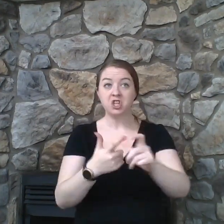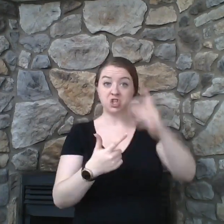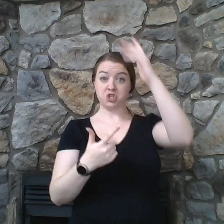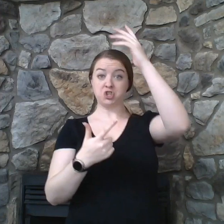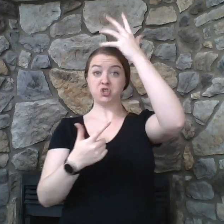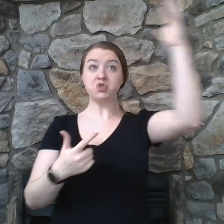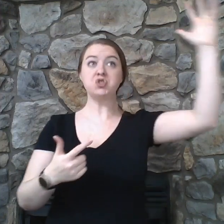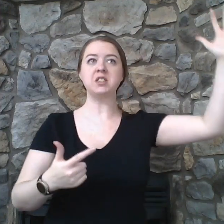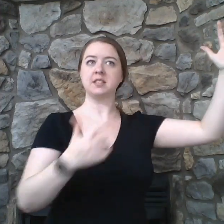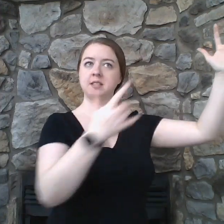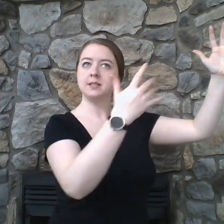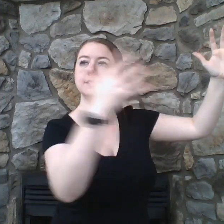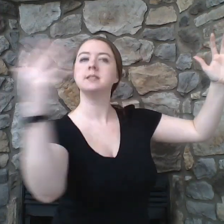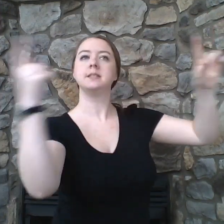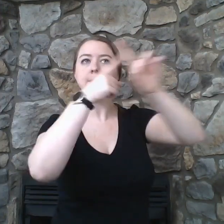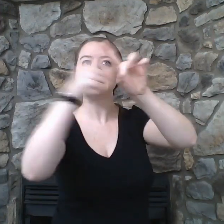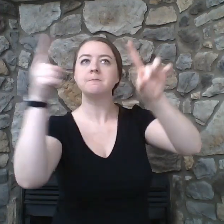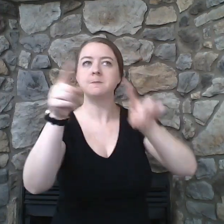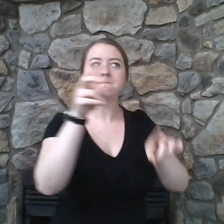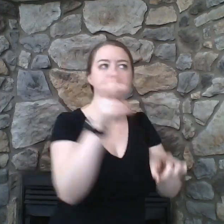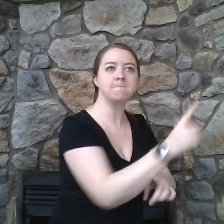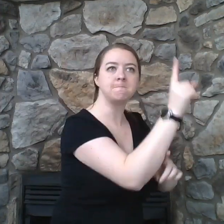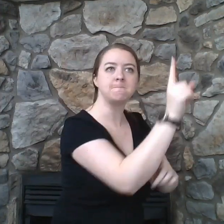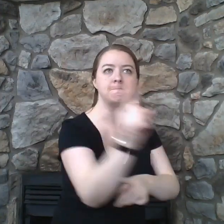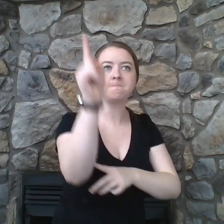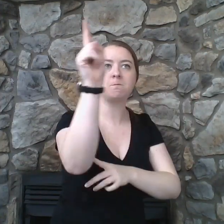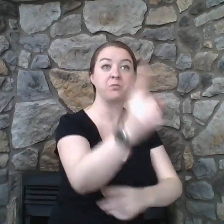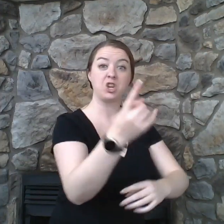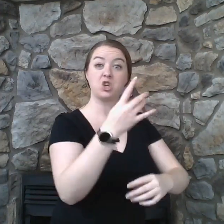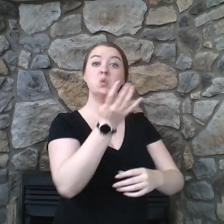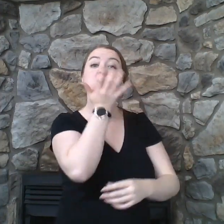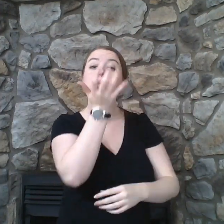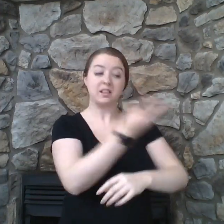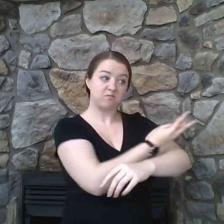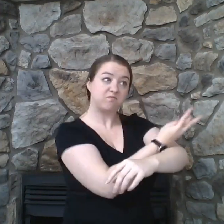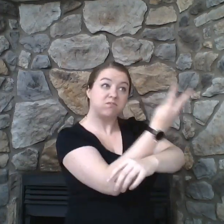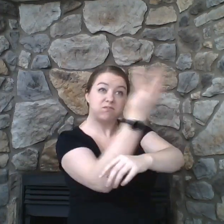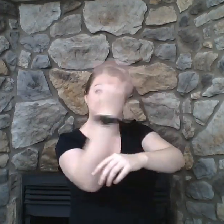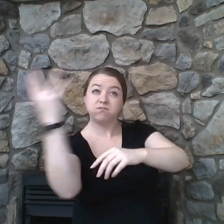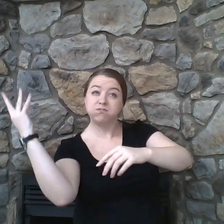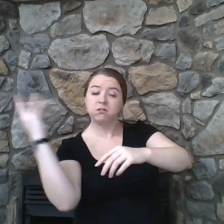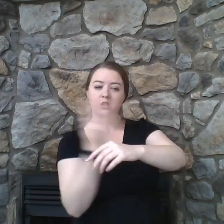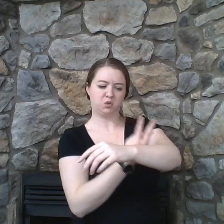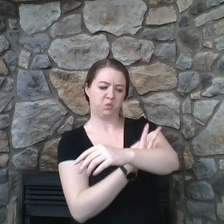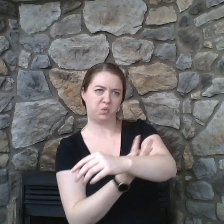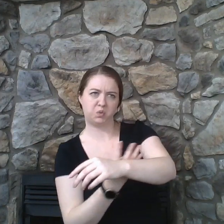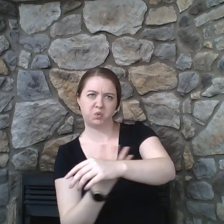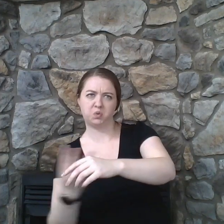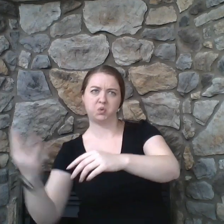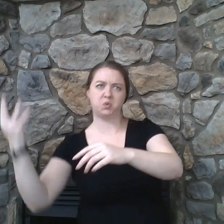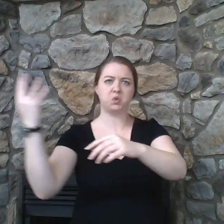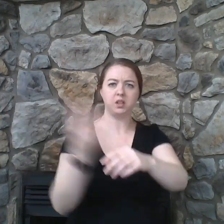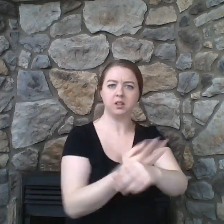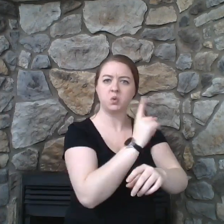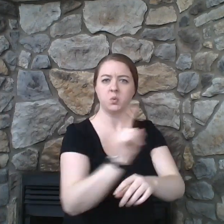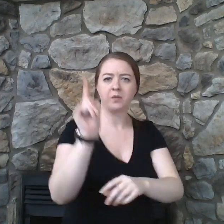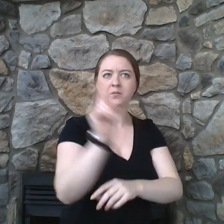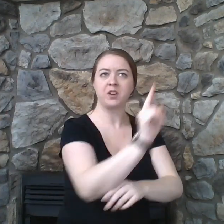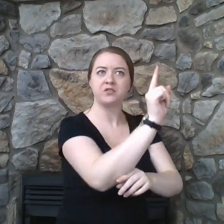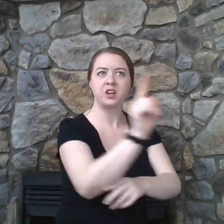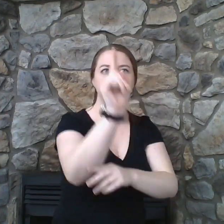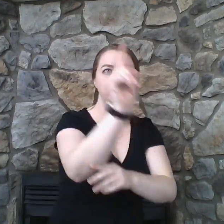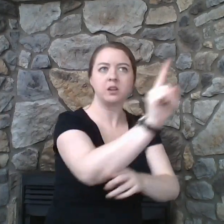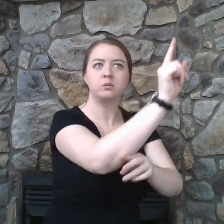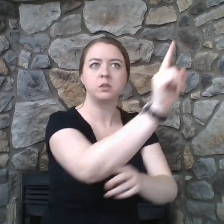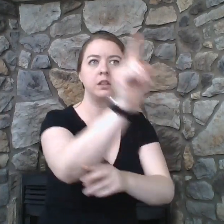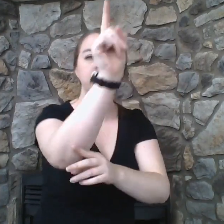through the ti trees. He ran through the mulga. He ran through the long grass. He ran through the short grass. He ran through the tropics of Capricorn